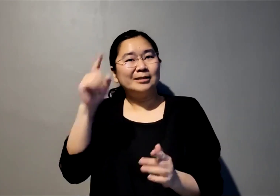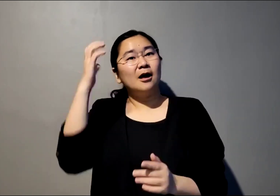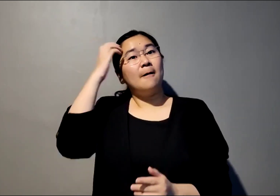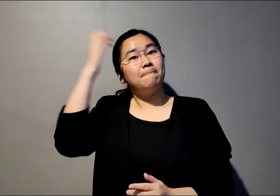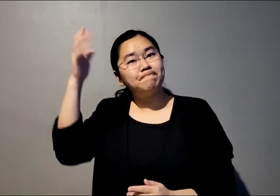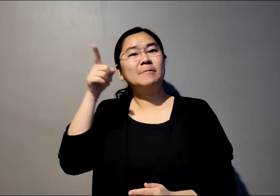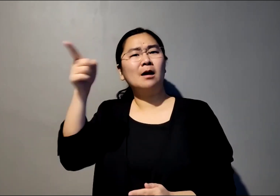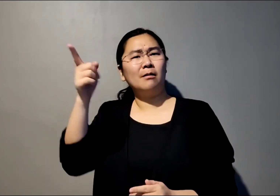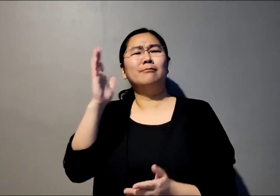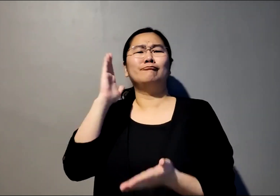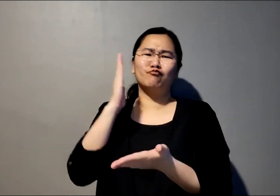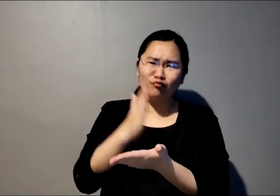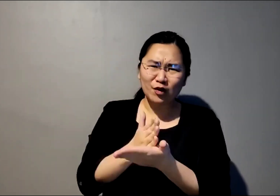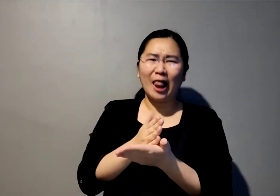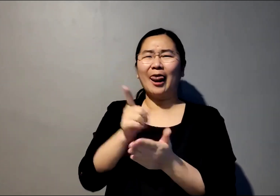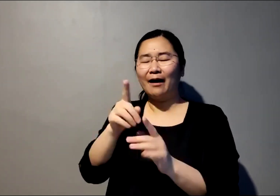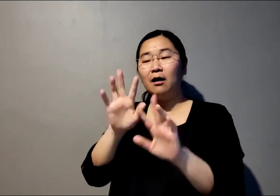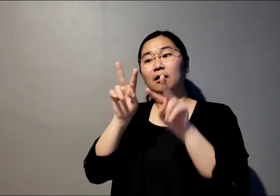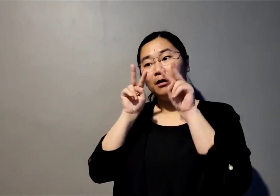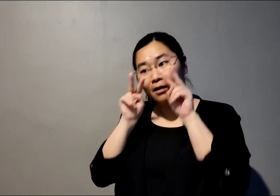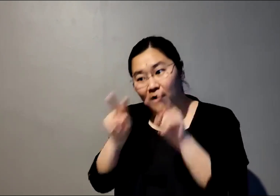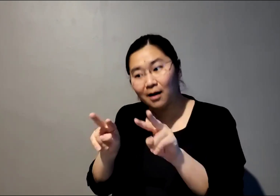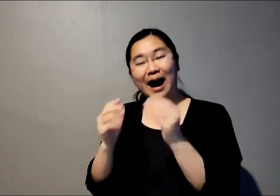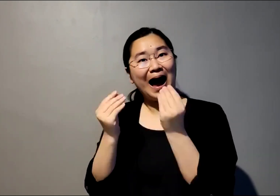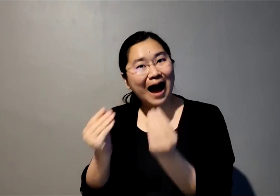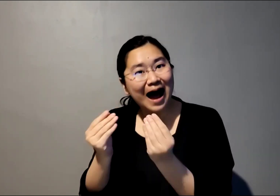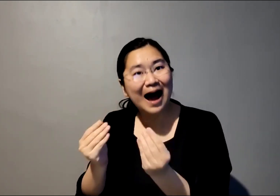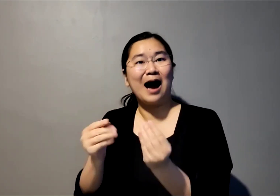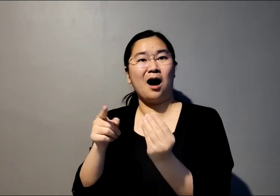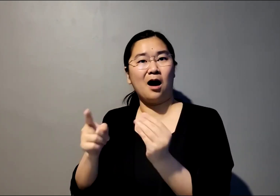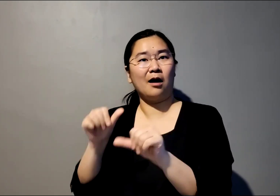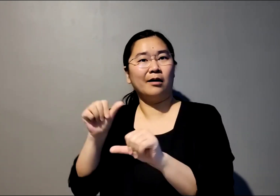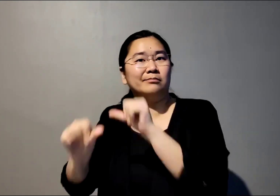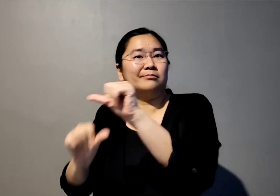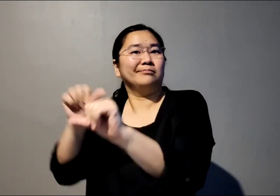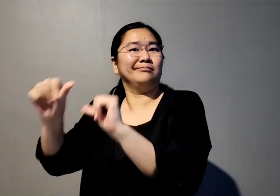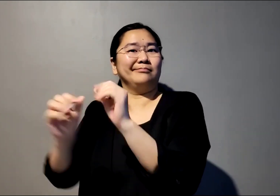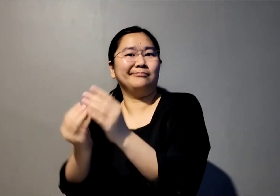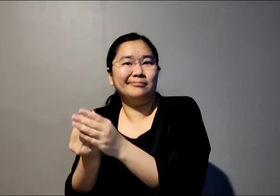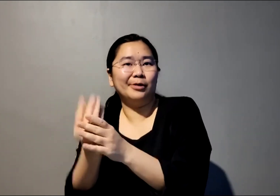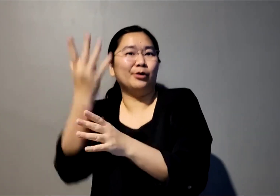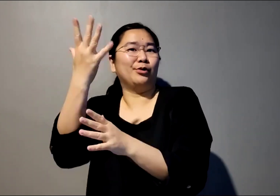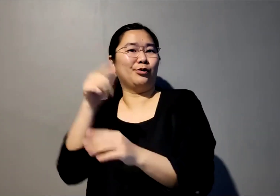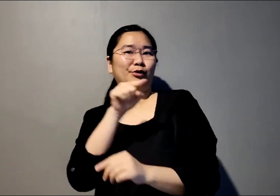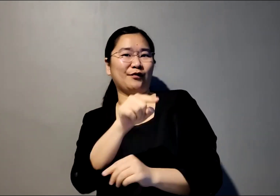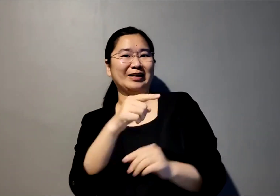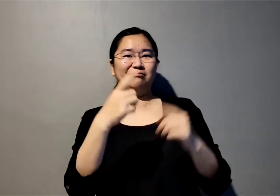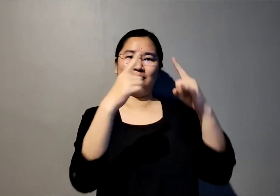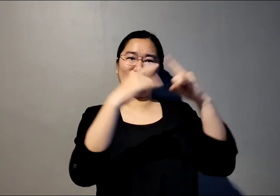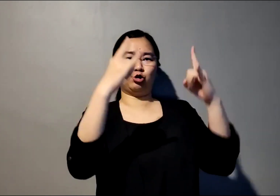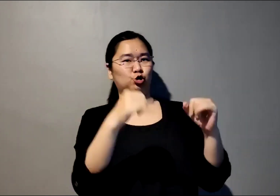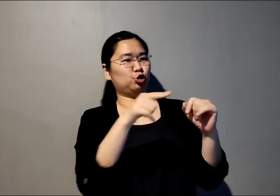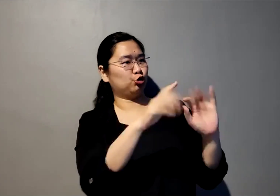question is, do these donors really have the necessary tools in order